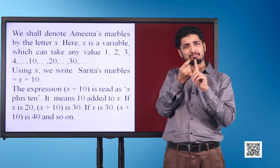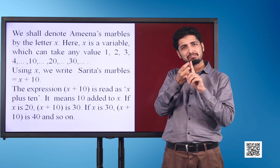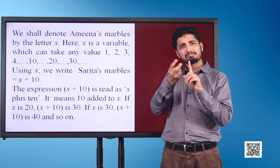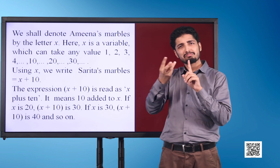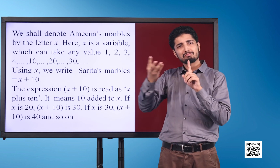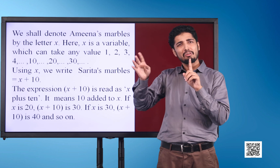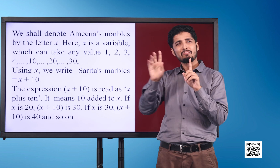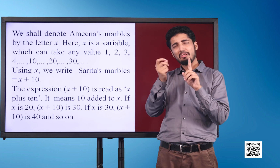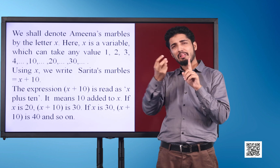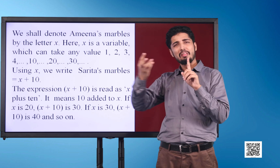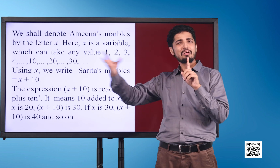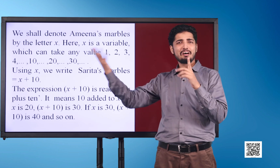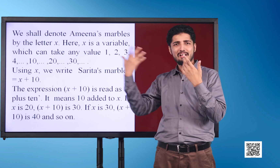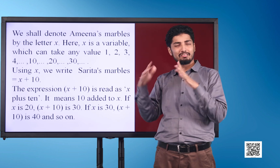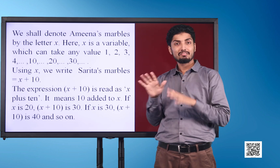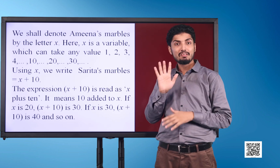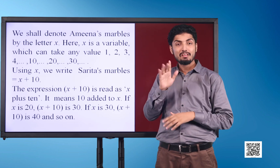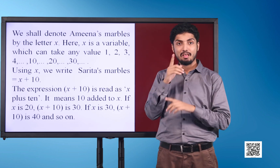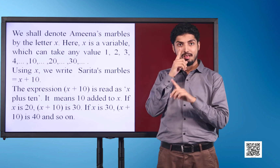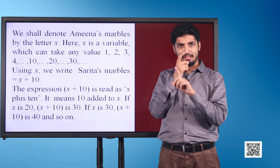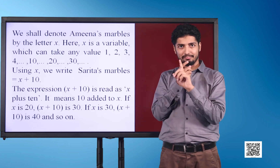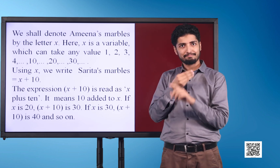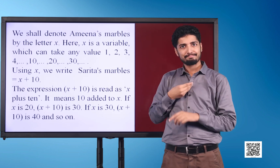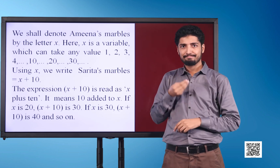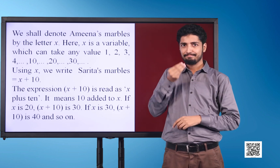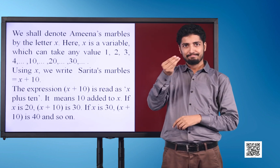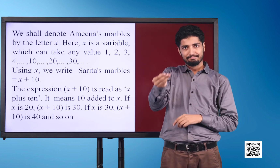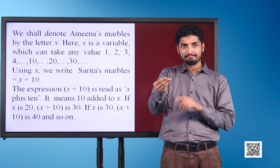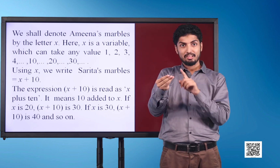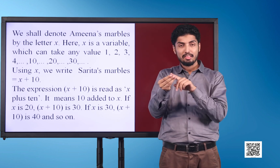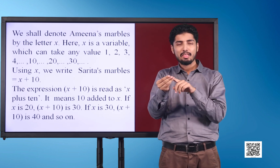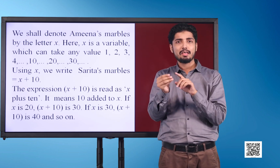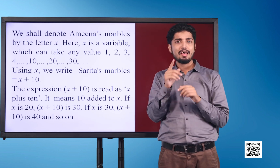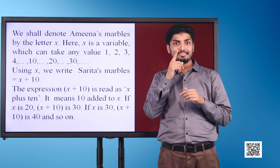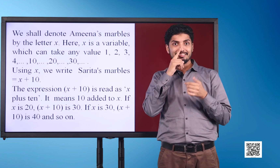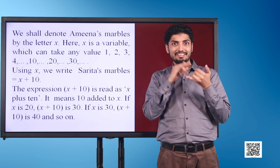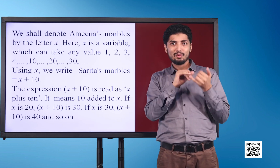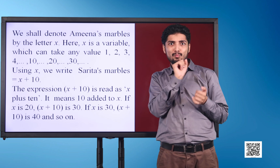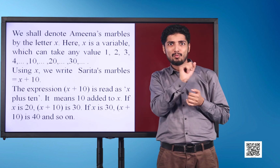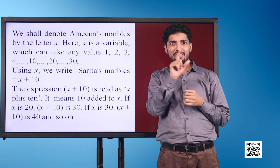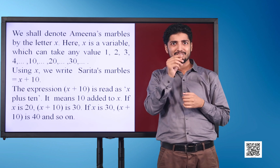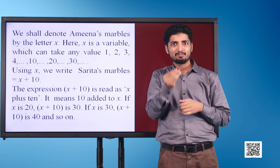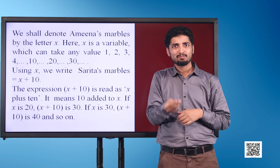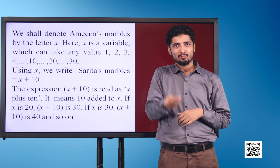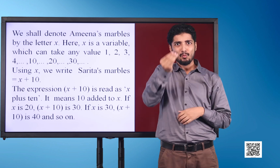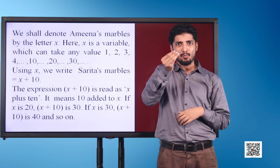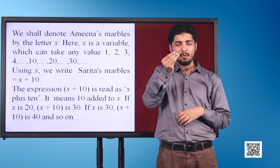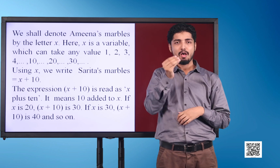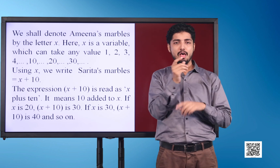value 1, 2, 3, 4, 10, 20, 30, etc. Using